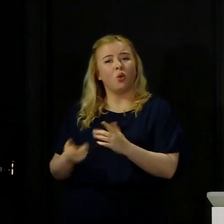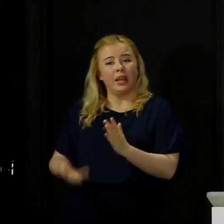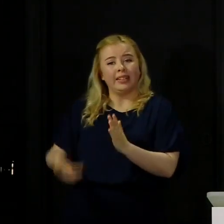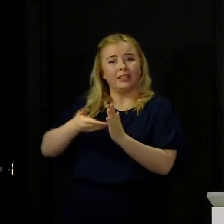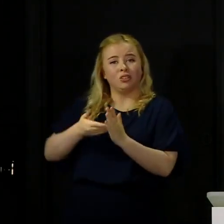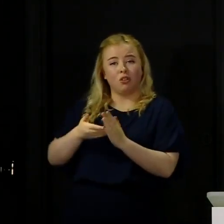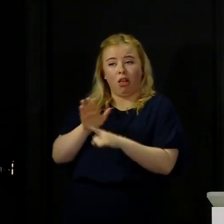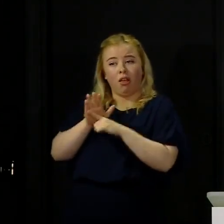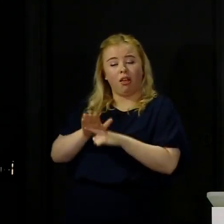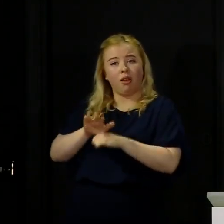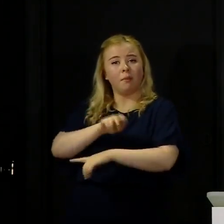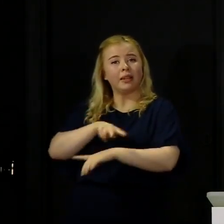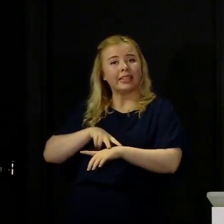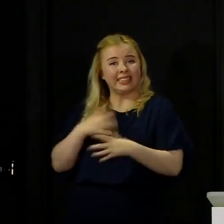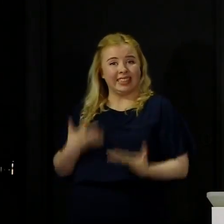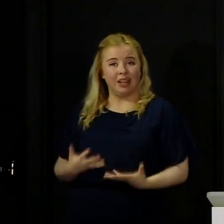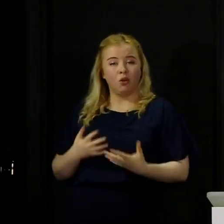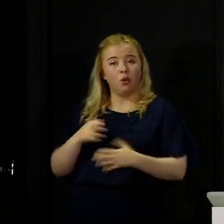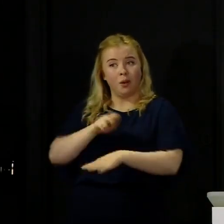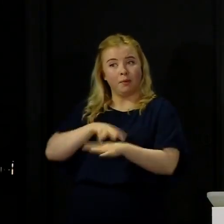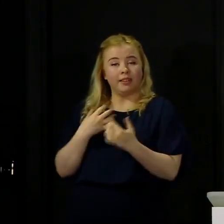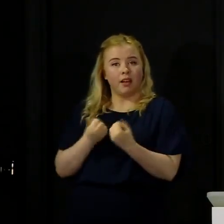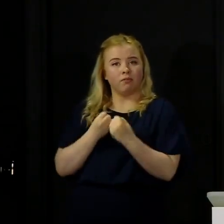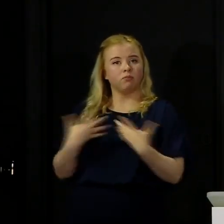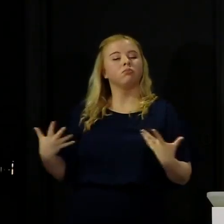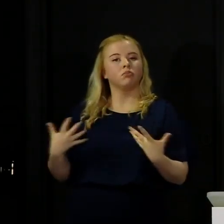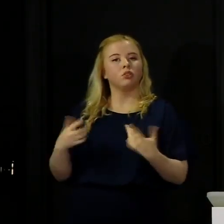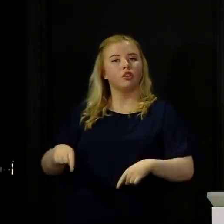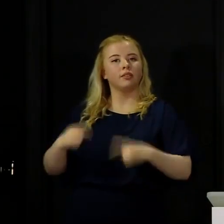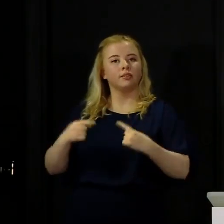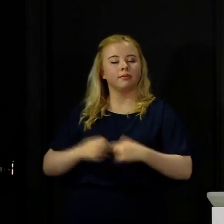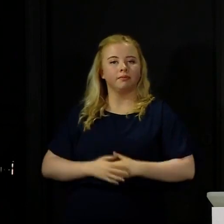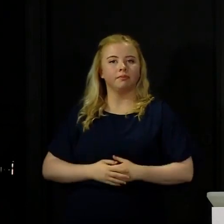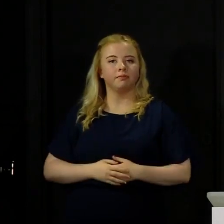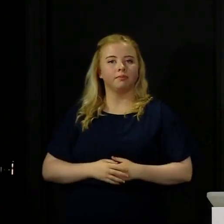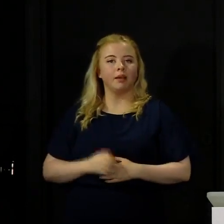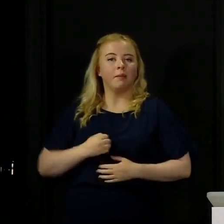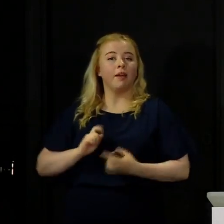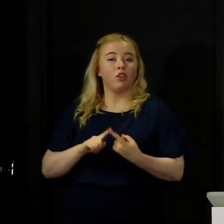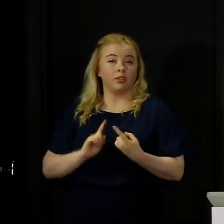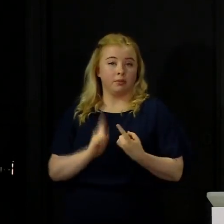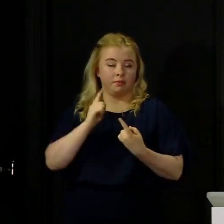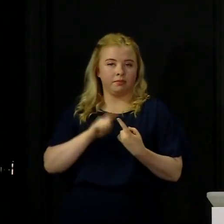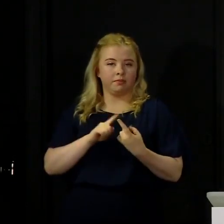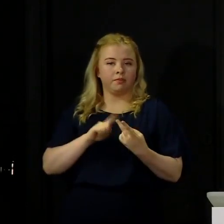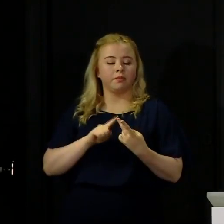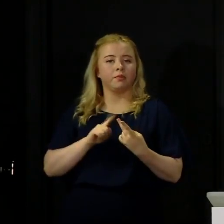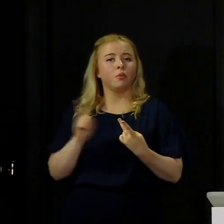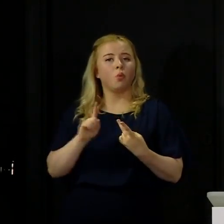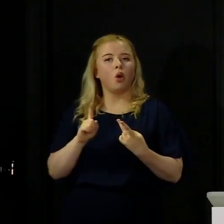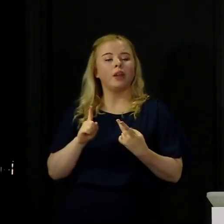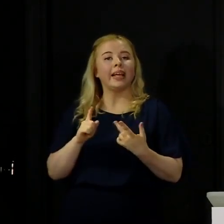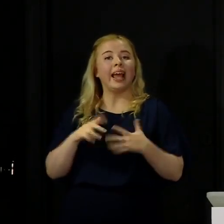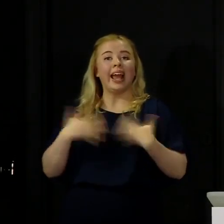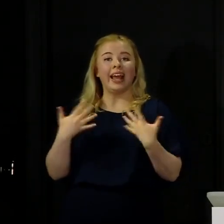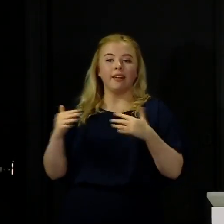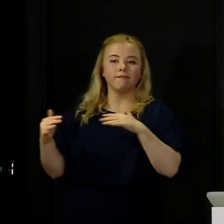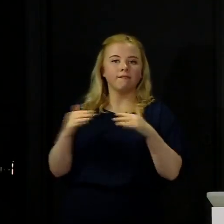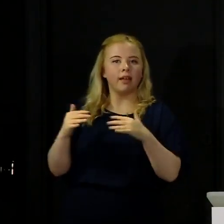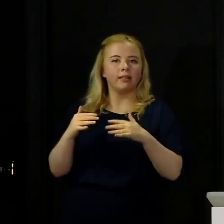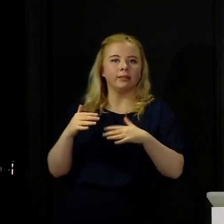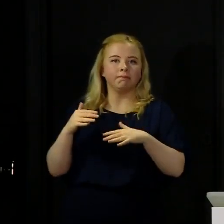when the police have many challenges to deal with. So that would be my first point. My second point is that violent protest